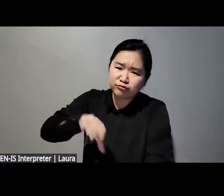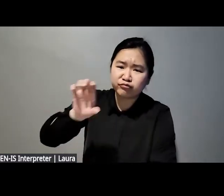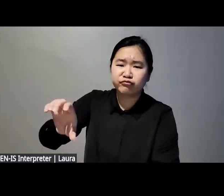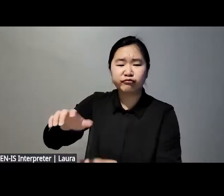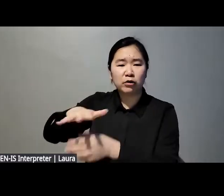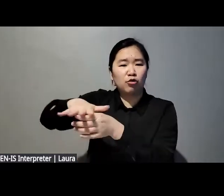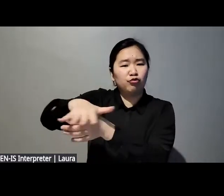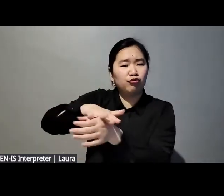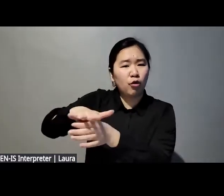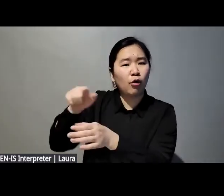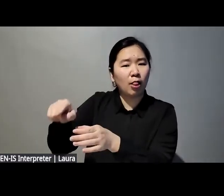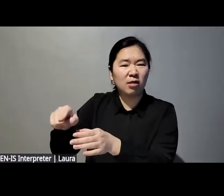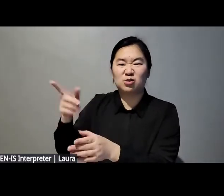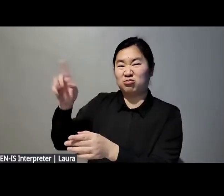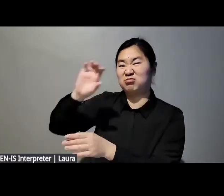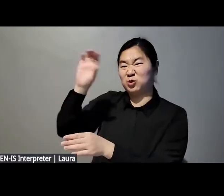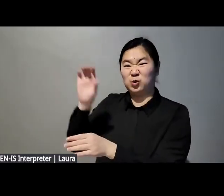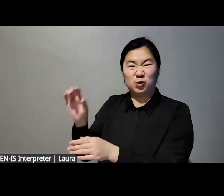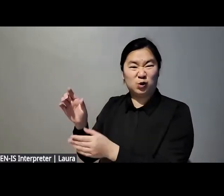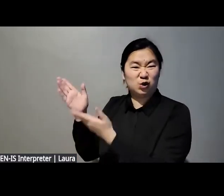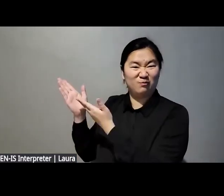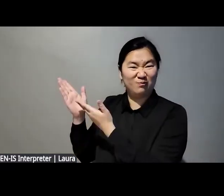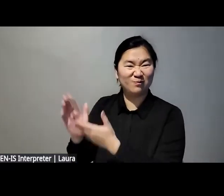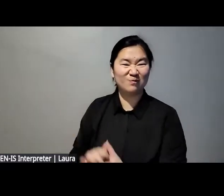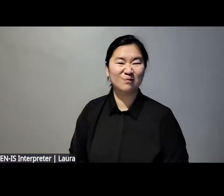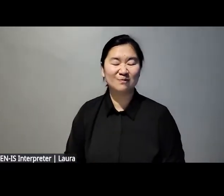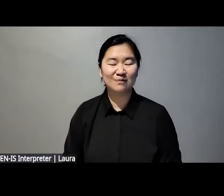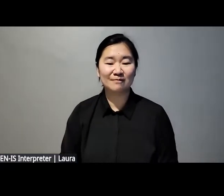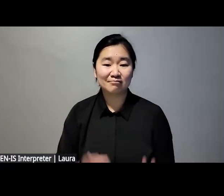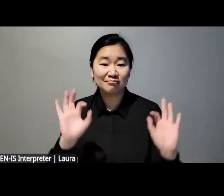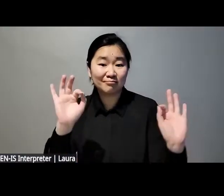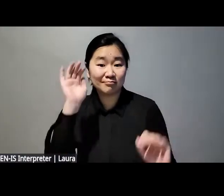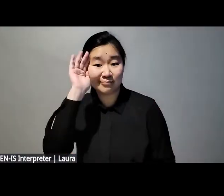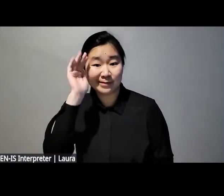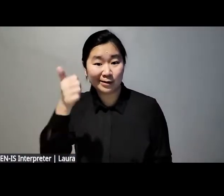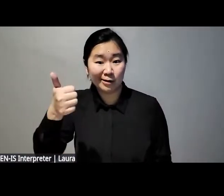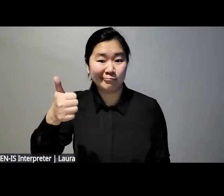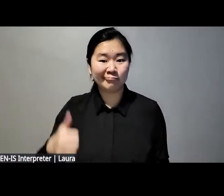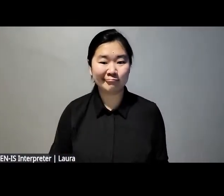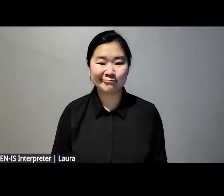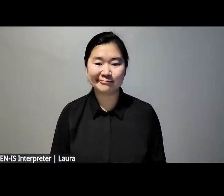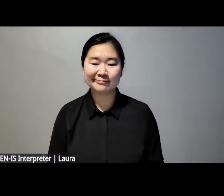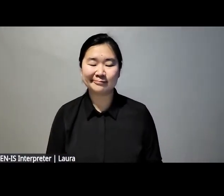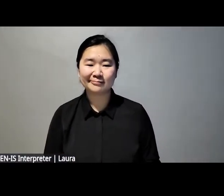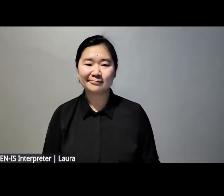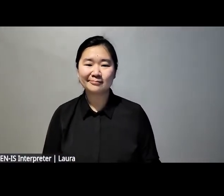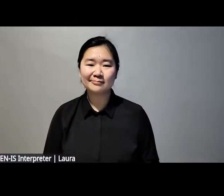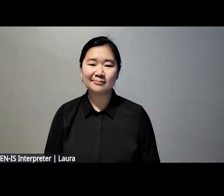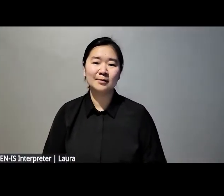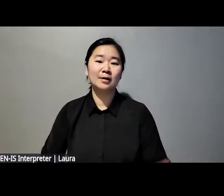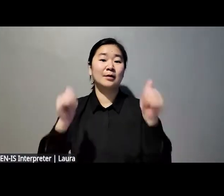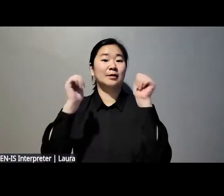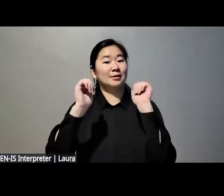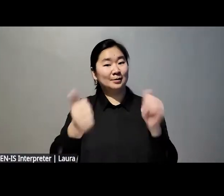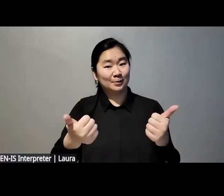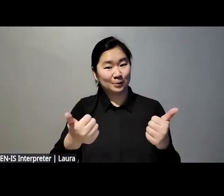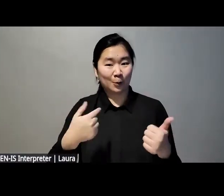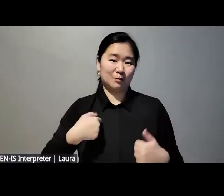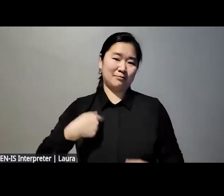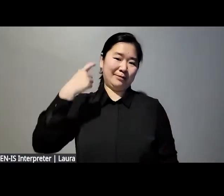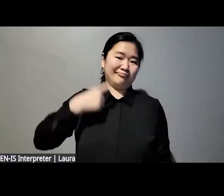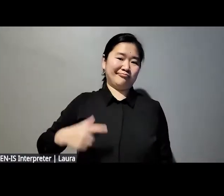lives negatively. The term stigma was not easily understood by many, but was articulated to